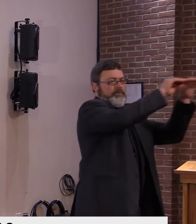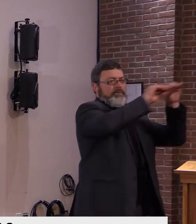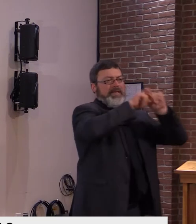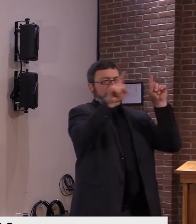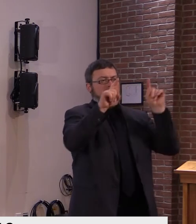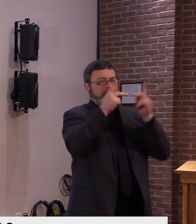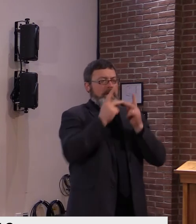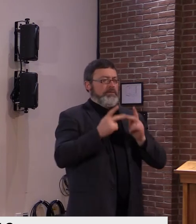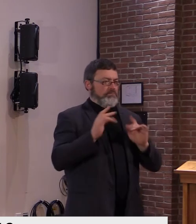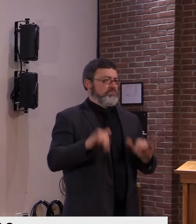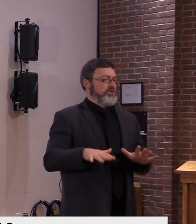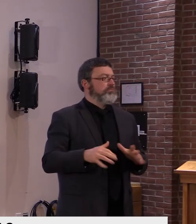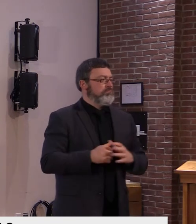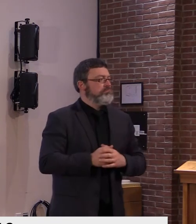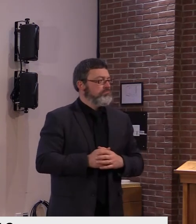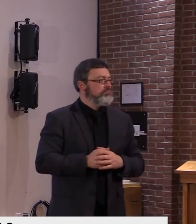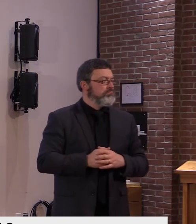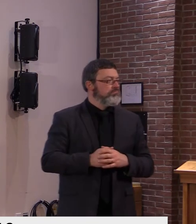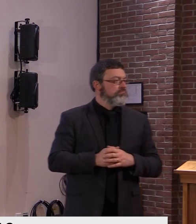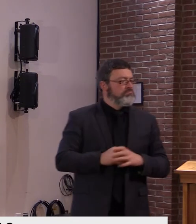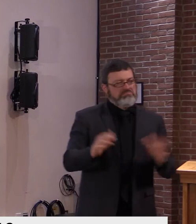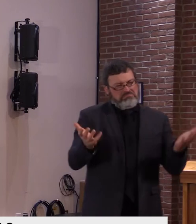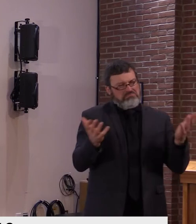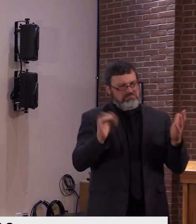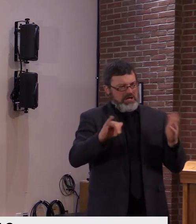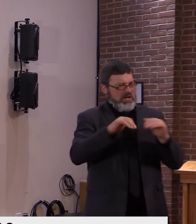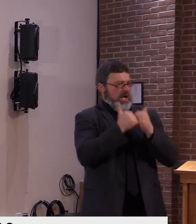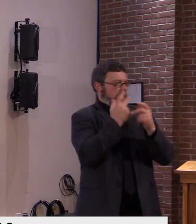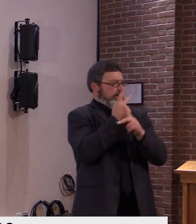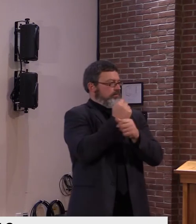Andrew, Caledonian Record.